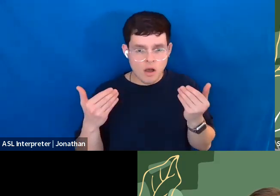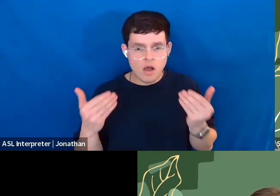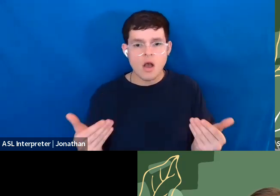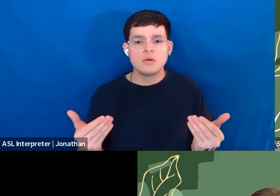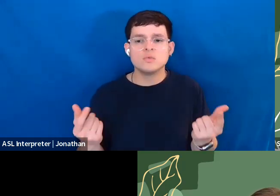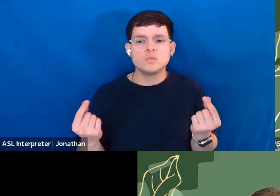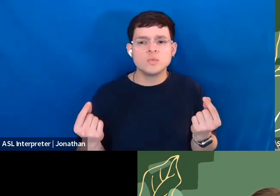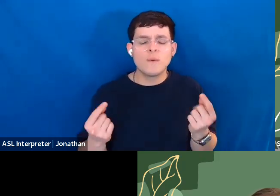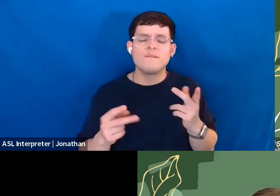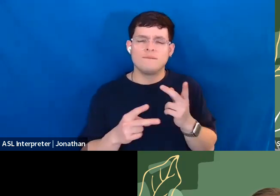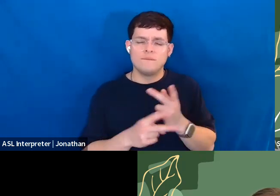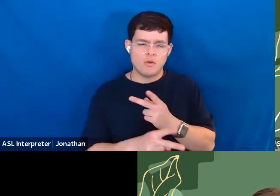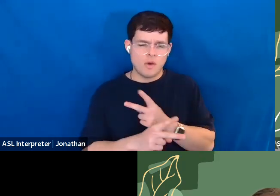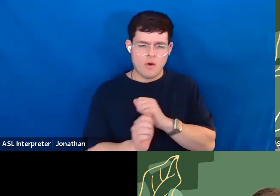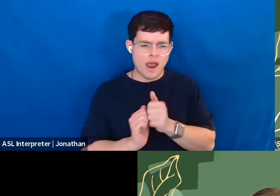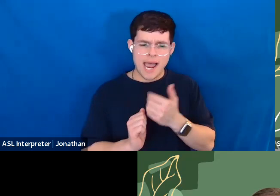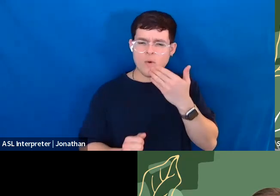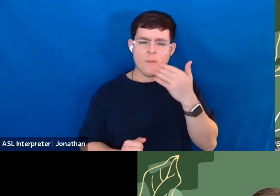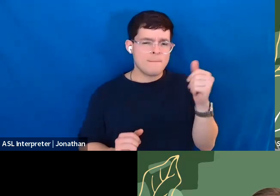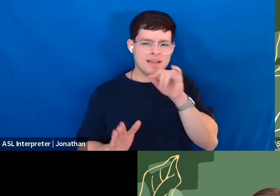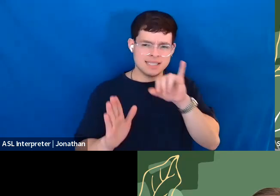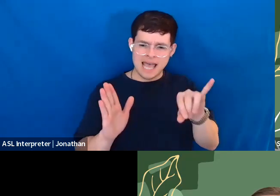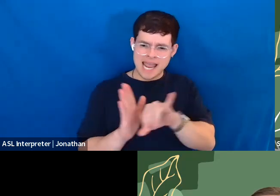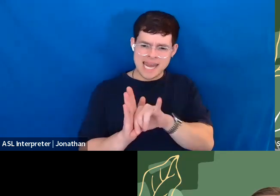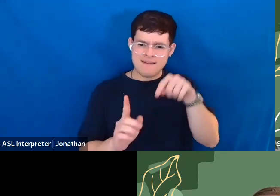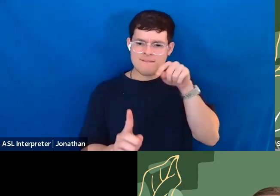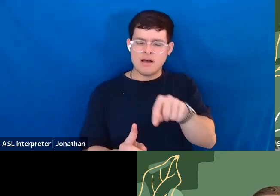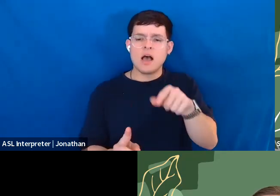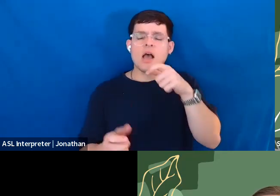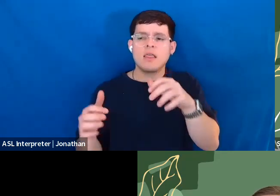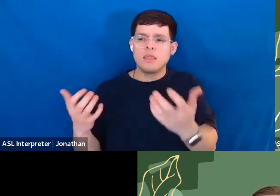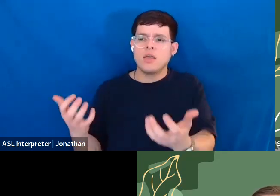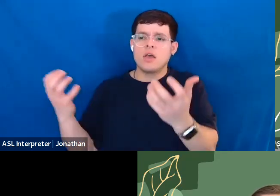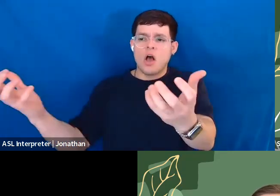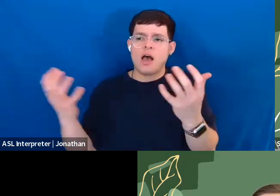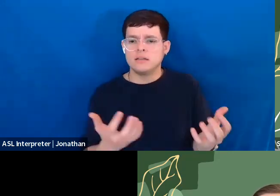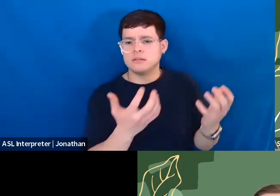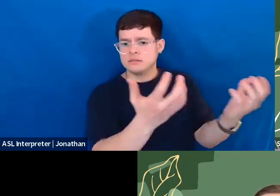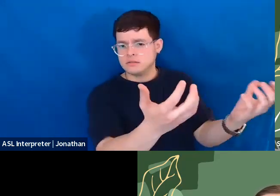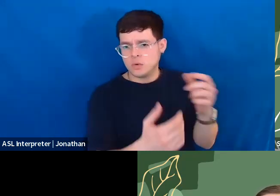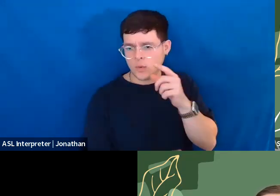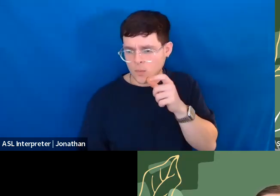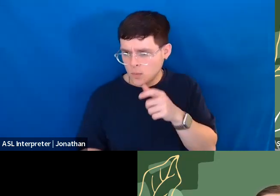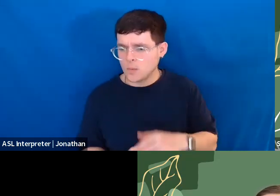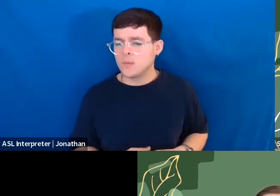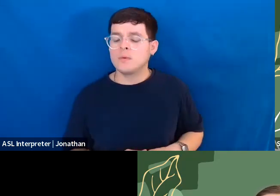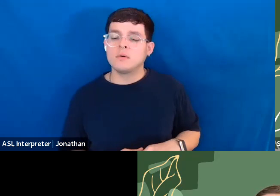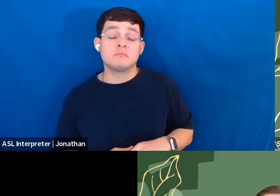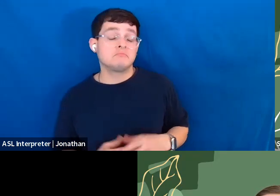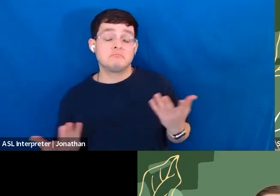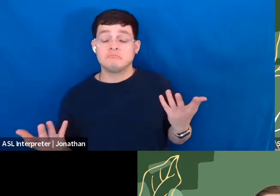way to identify the focal audiences. And I mean, I think we can start